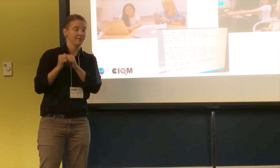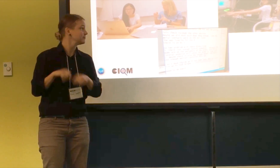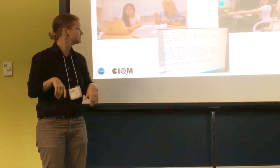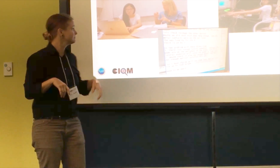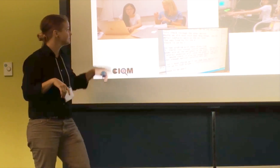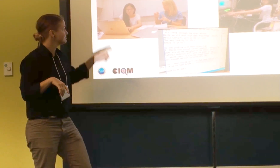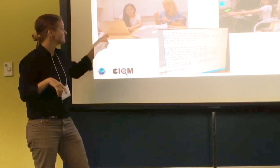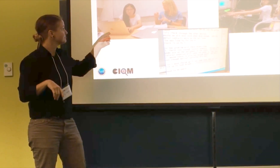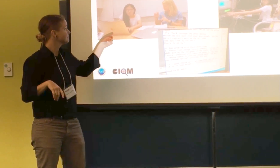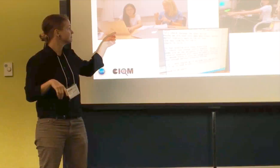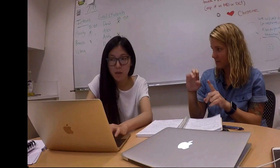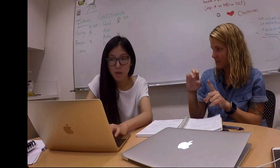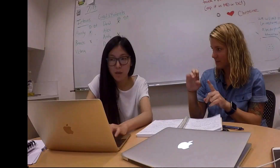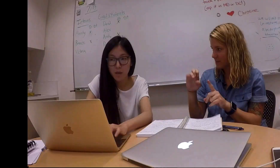but you see, I'm signing.